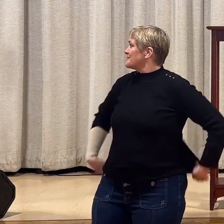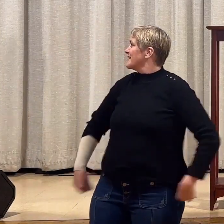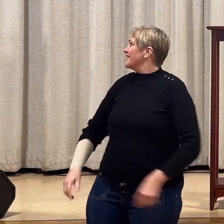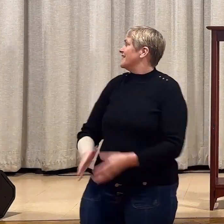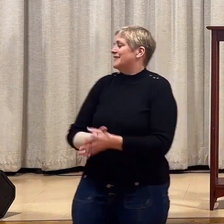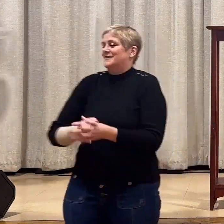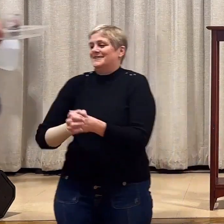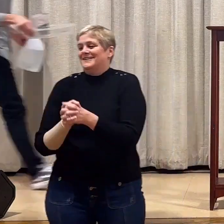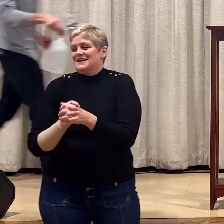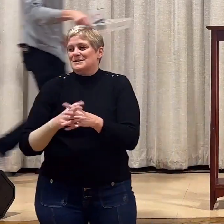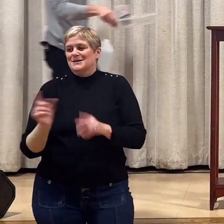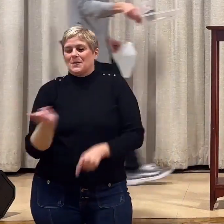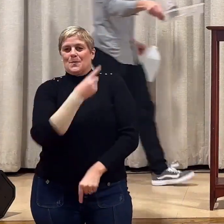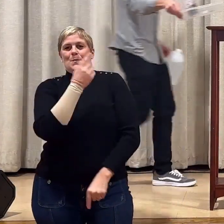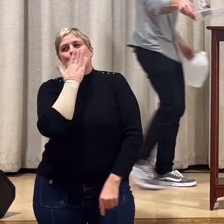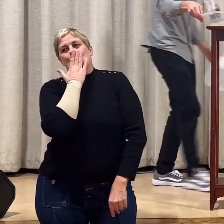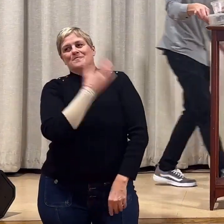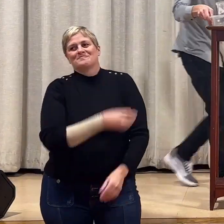Uh-oh.